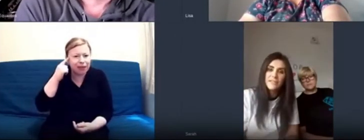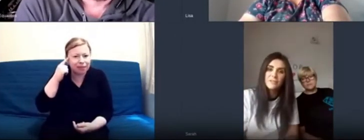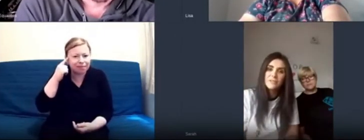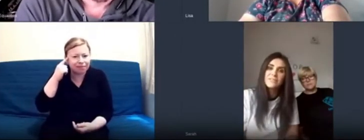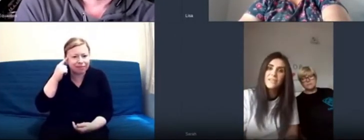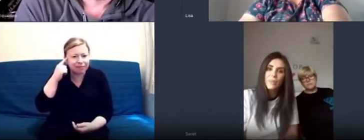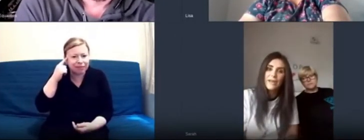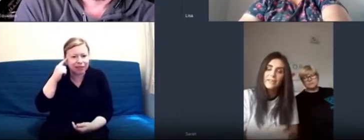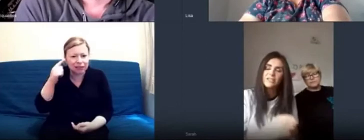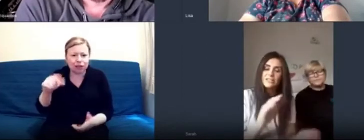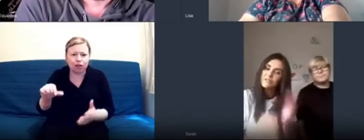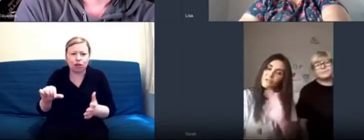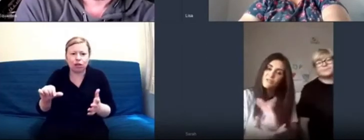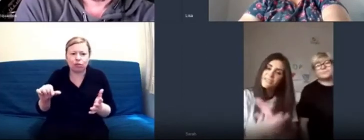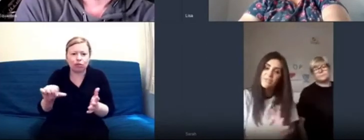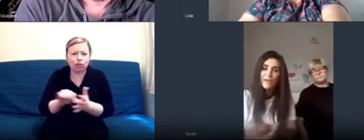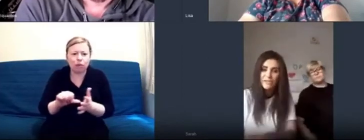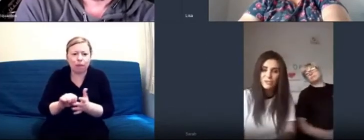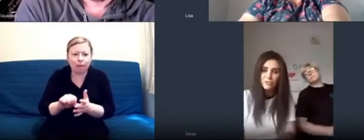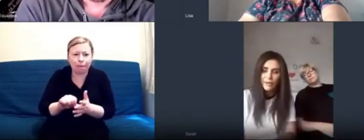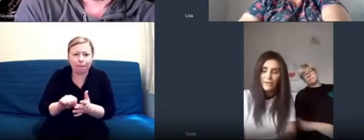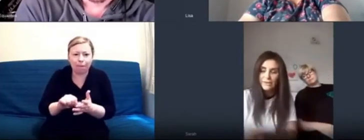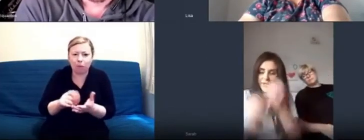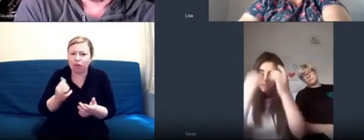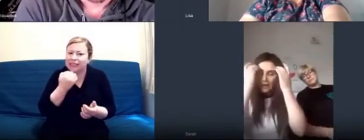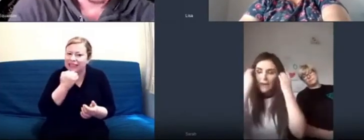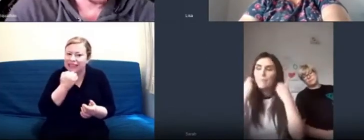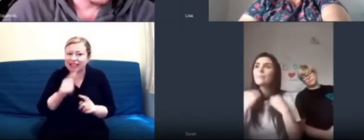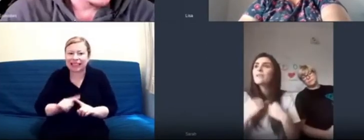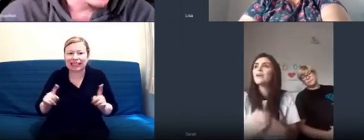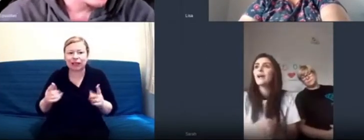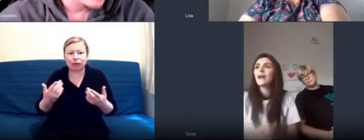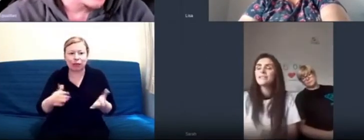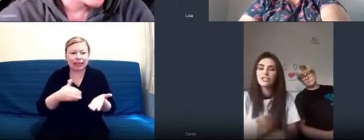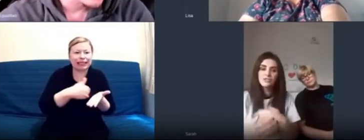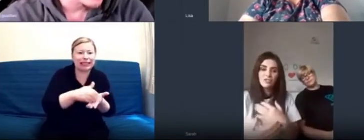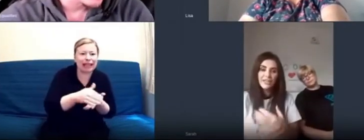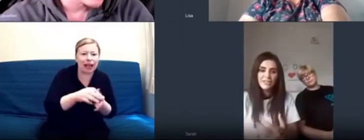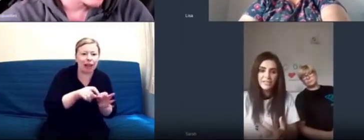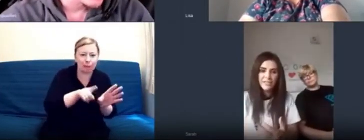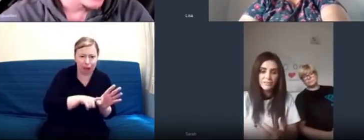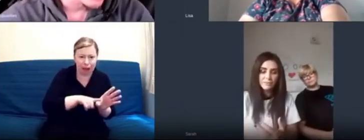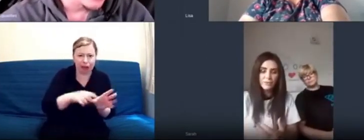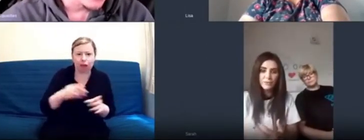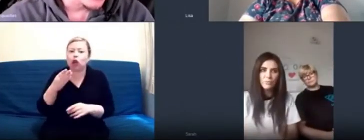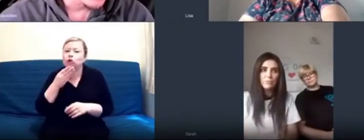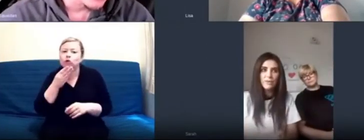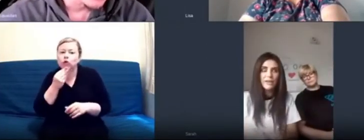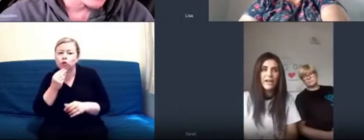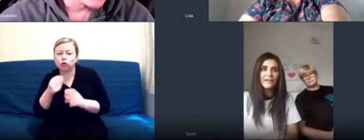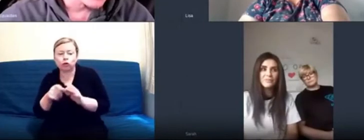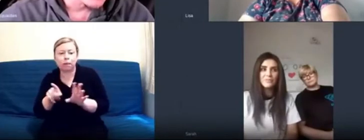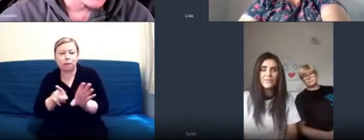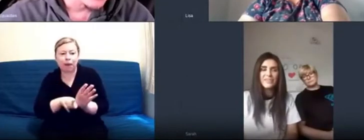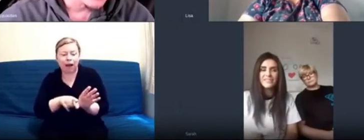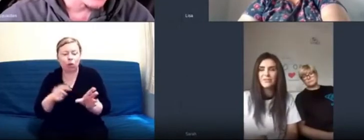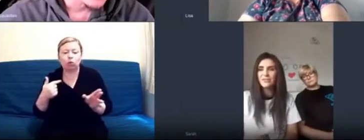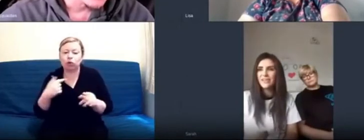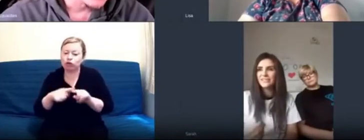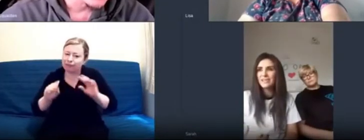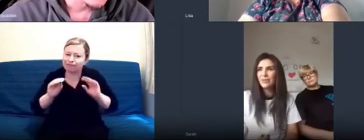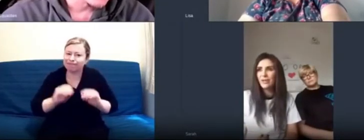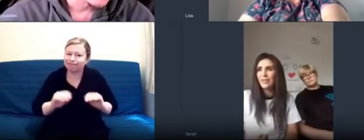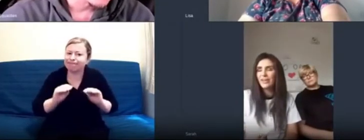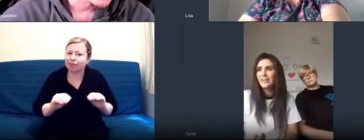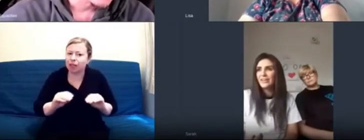the sell by. There's a difference between sell by and use by. Yeah. And re-educating people a wee bit and breaking